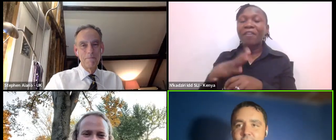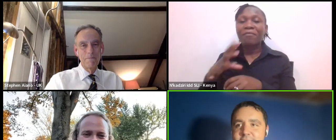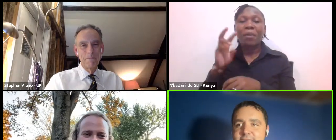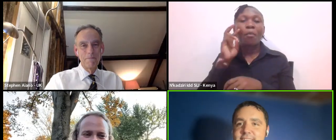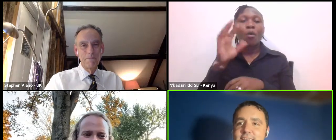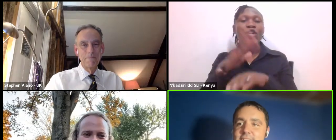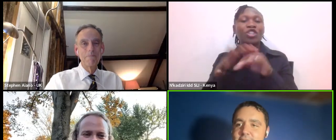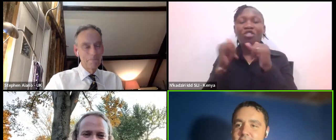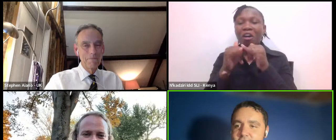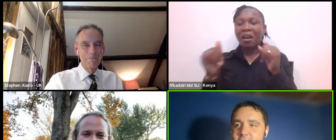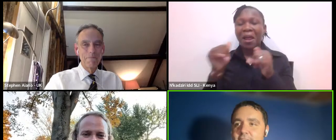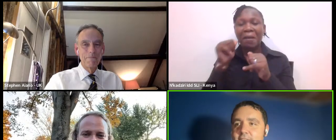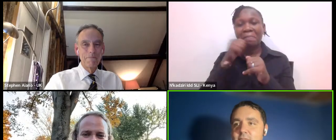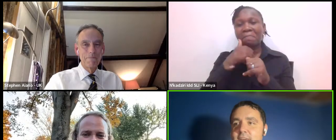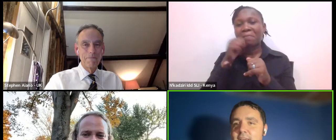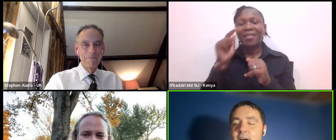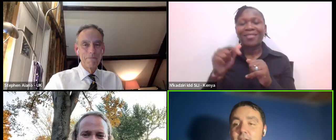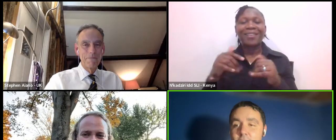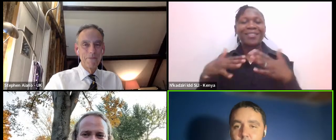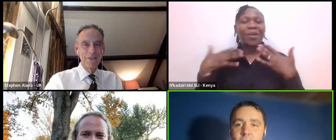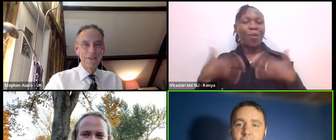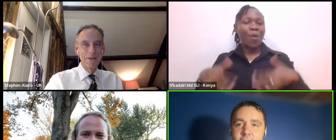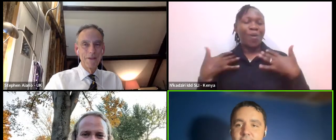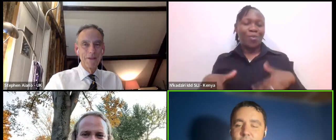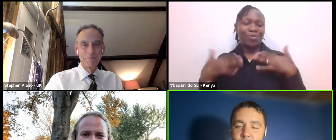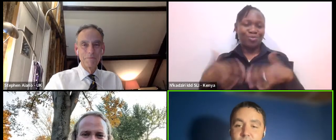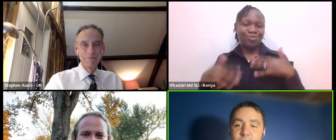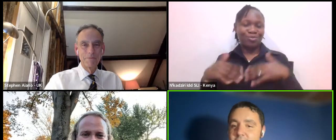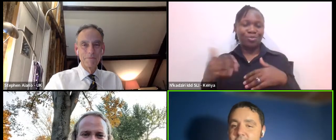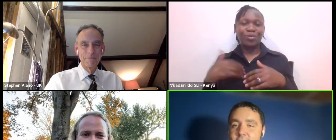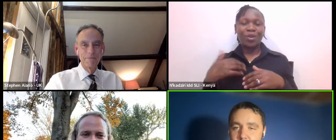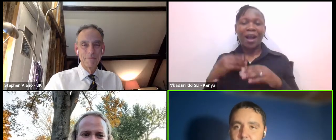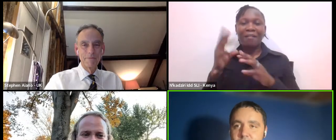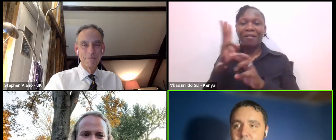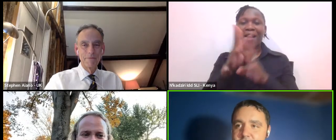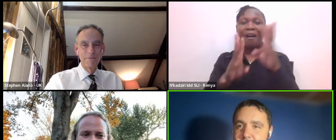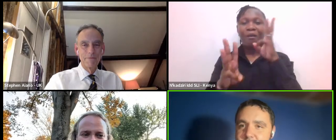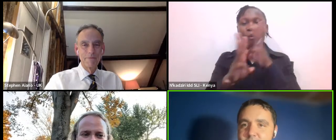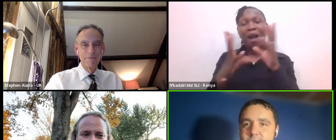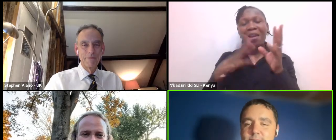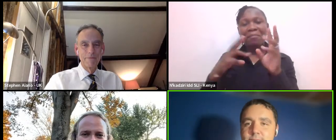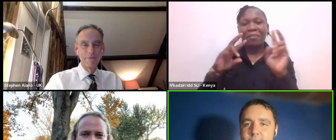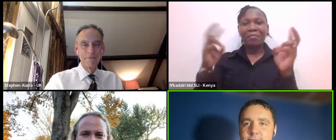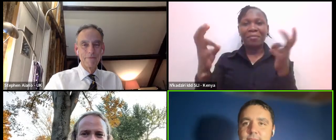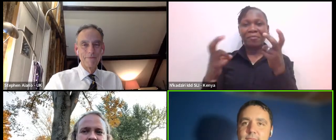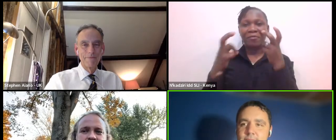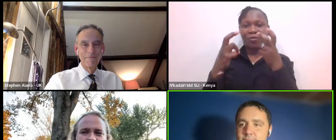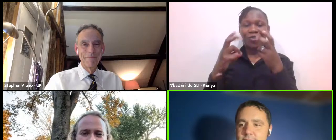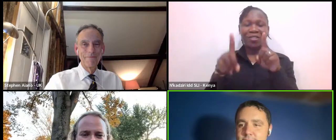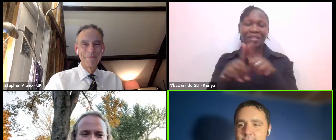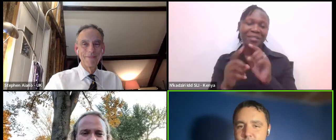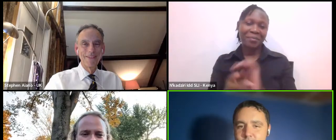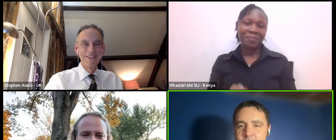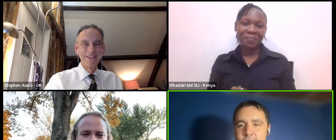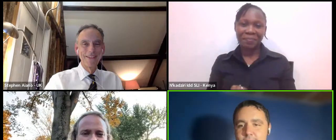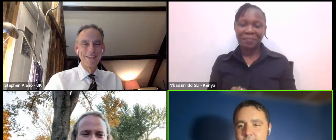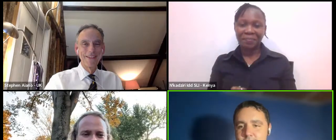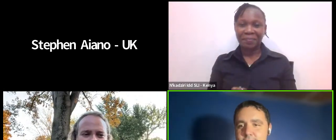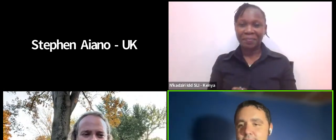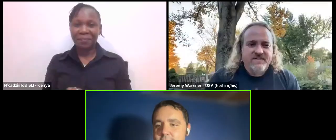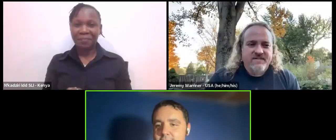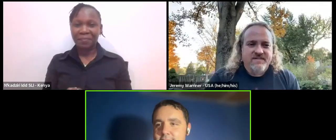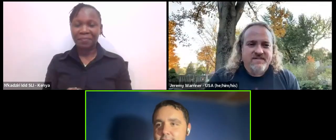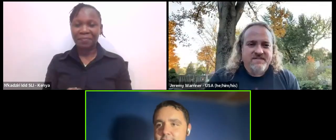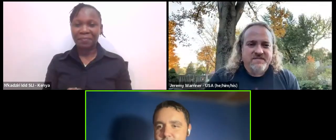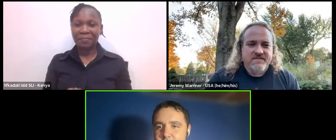so this is exciting to just have a global audience for this very global conversation.